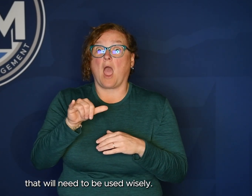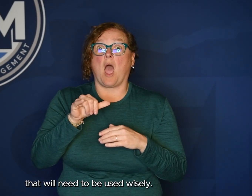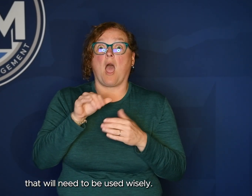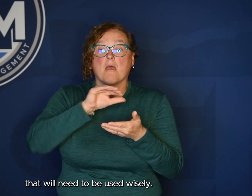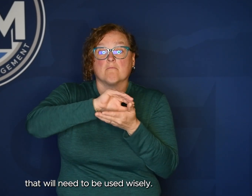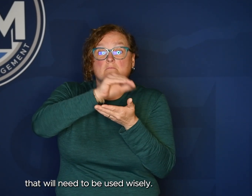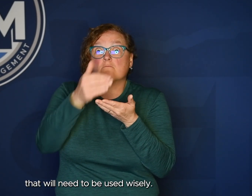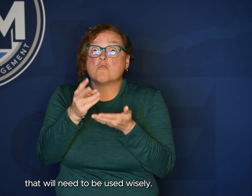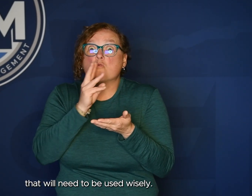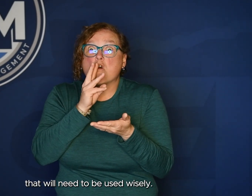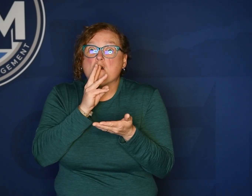wisely.